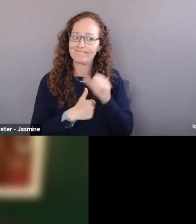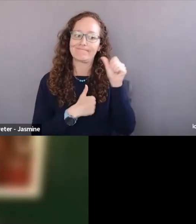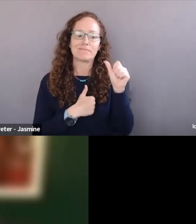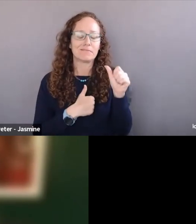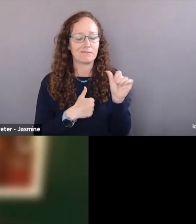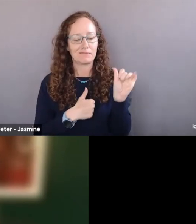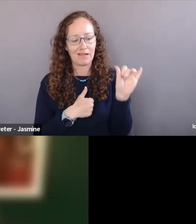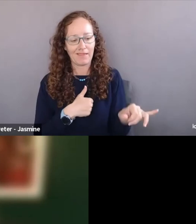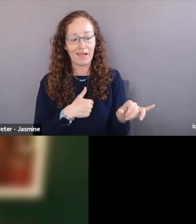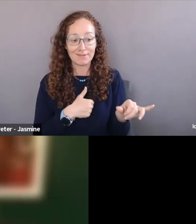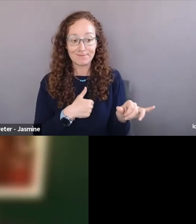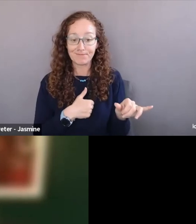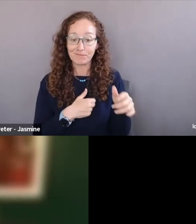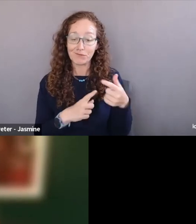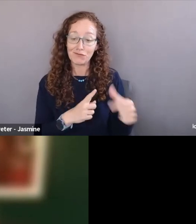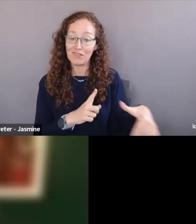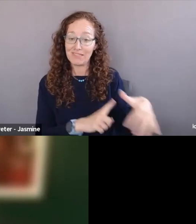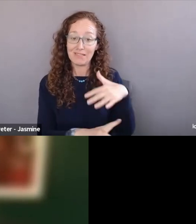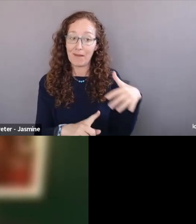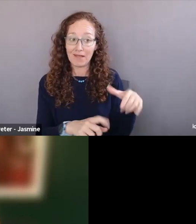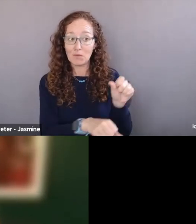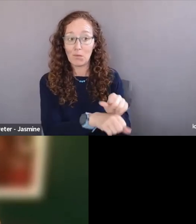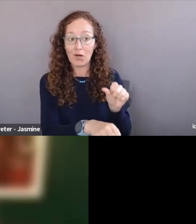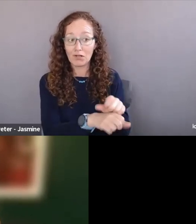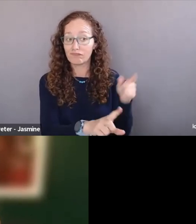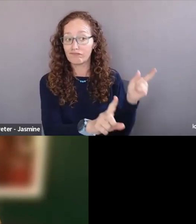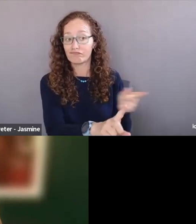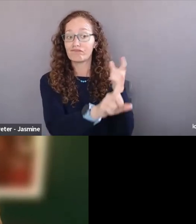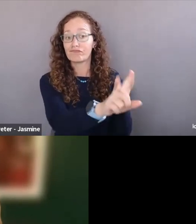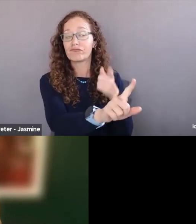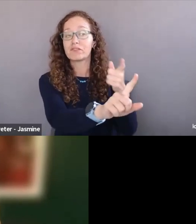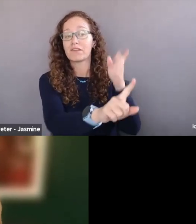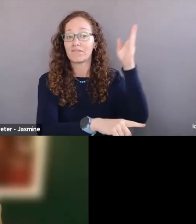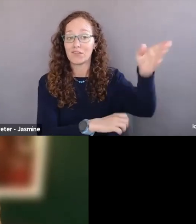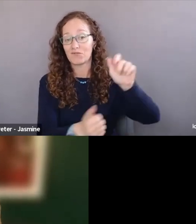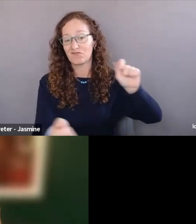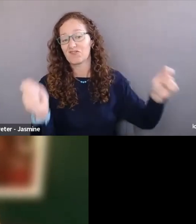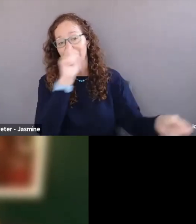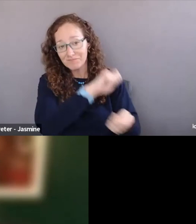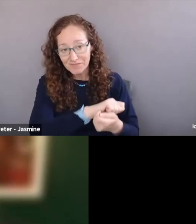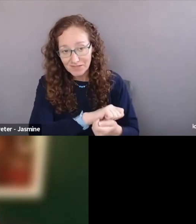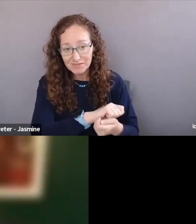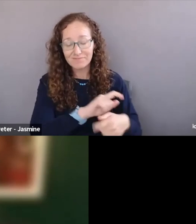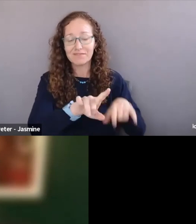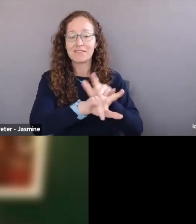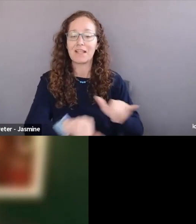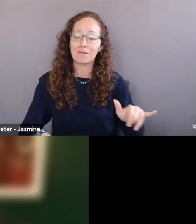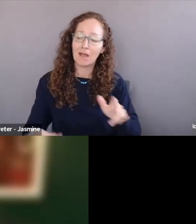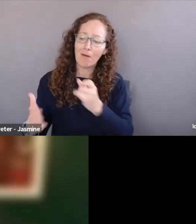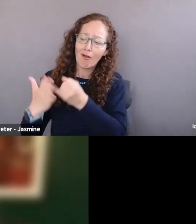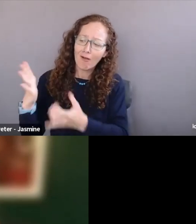was a place that worked to change the future, you know, while also honoring artists and storytellers. You know, it was a